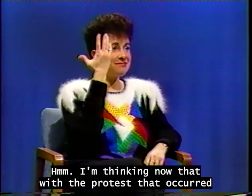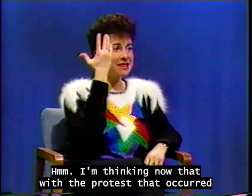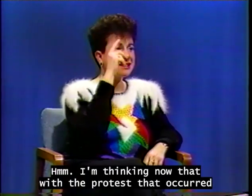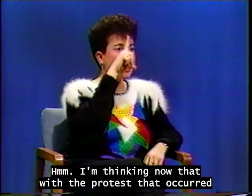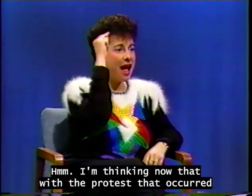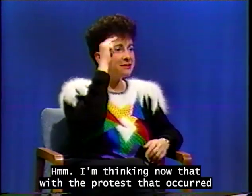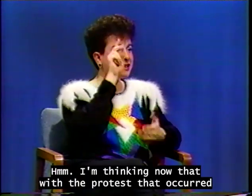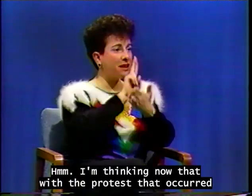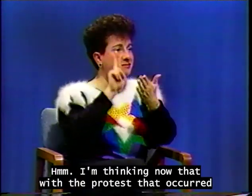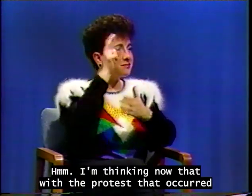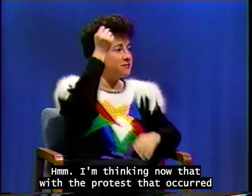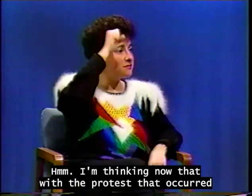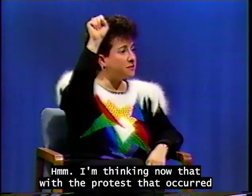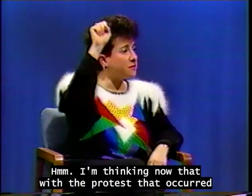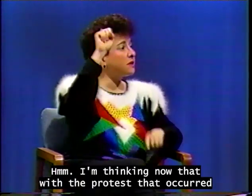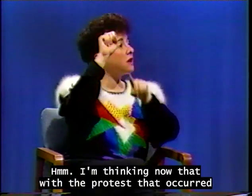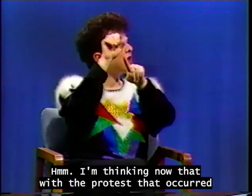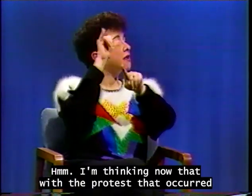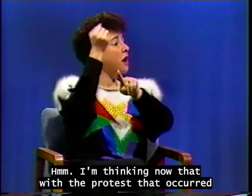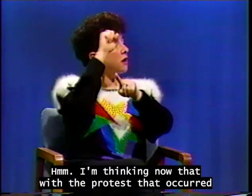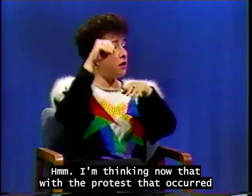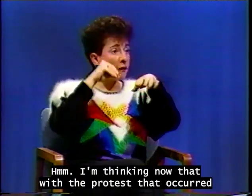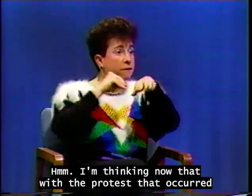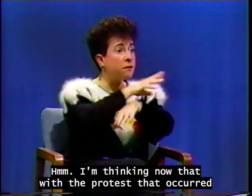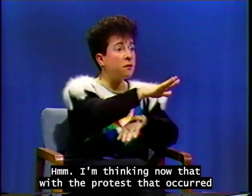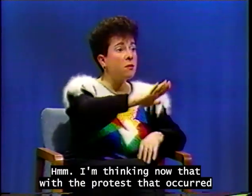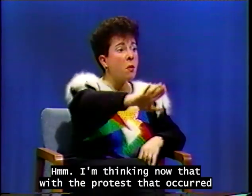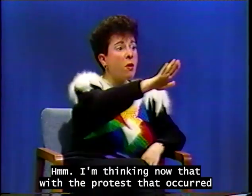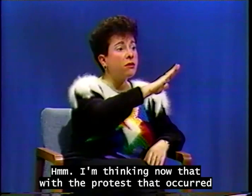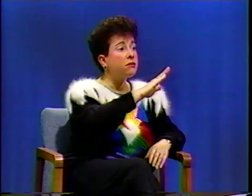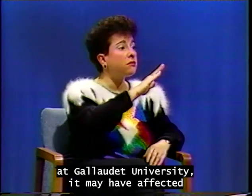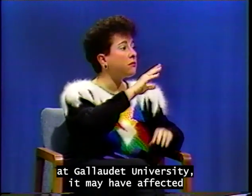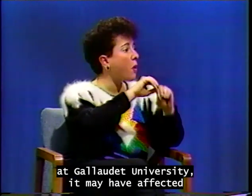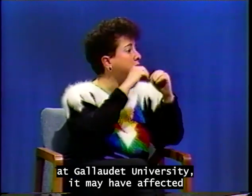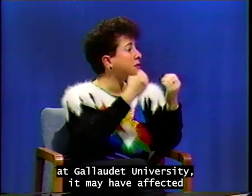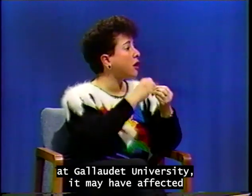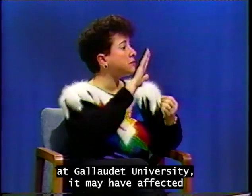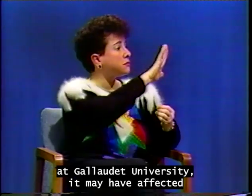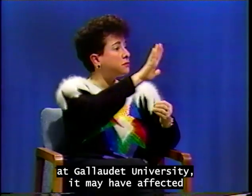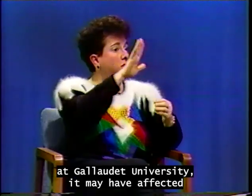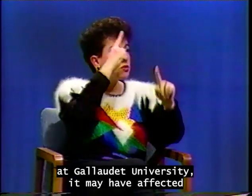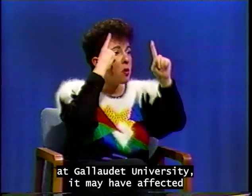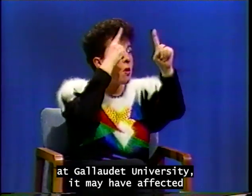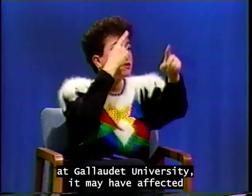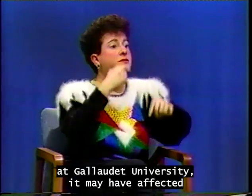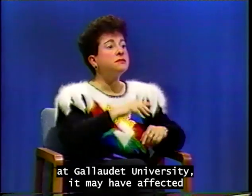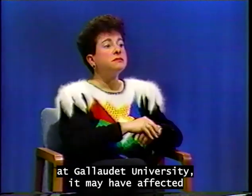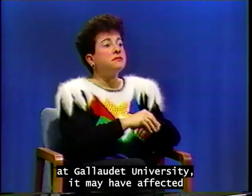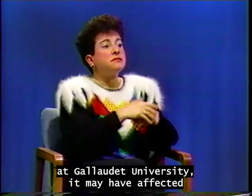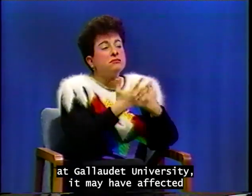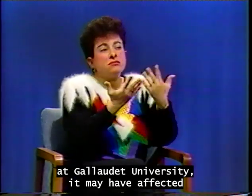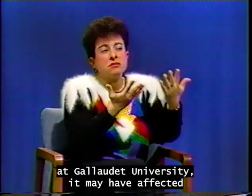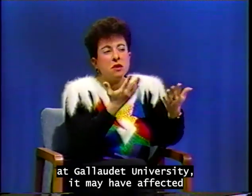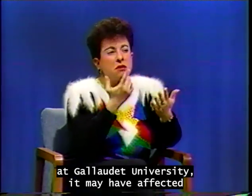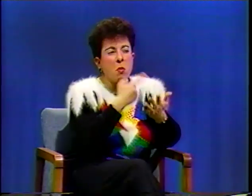I'm thinking now that with the protests that occurred at Gallaudet University, it may have affected